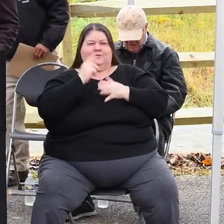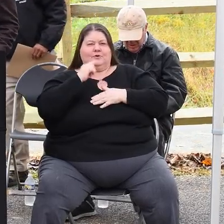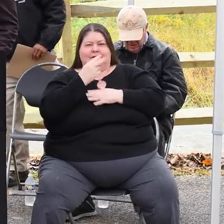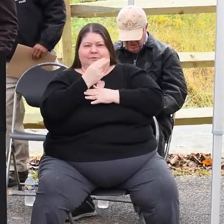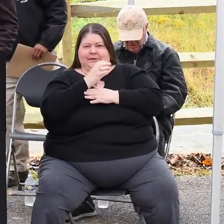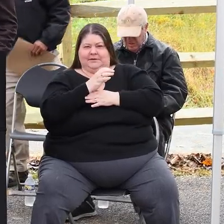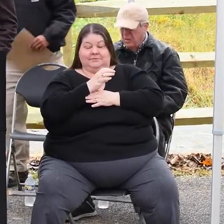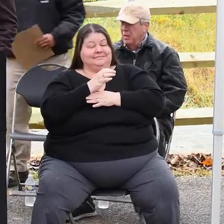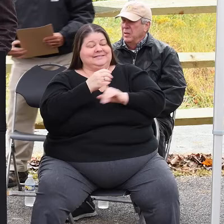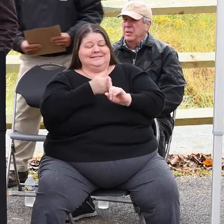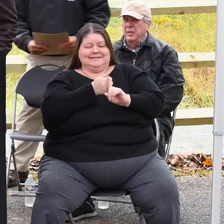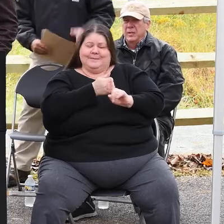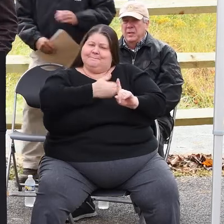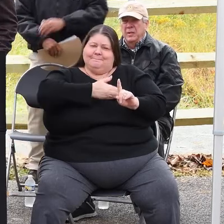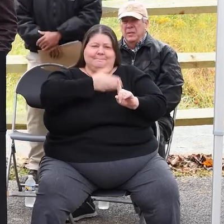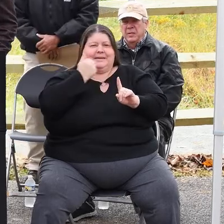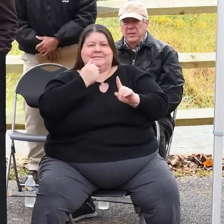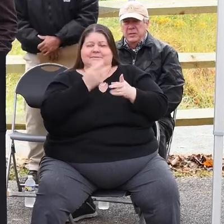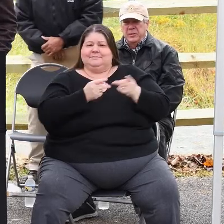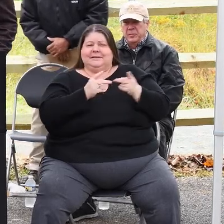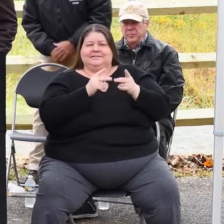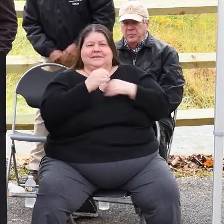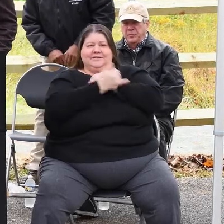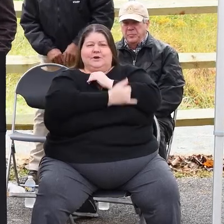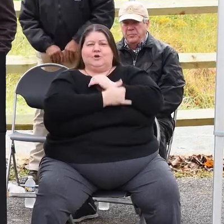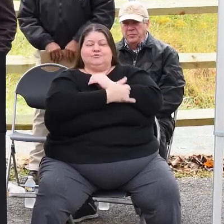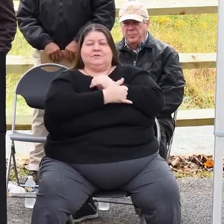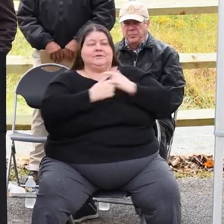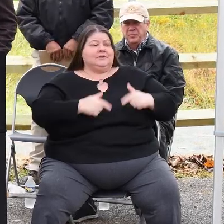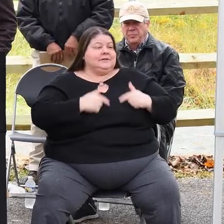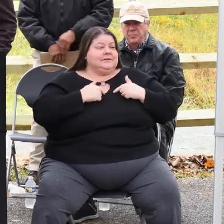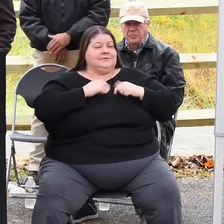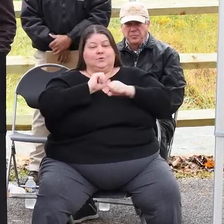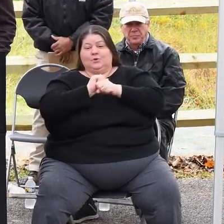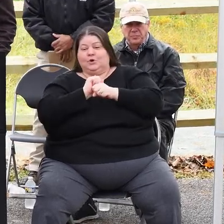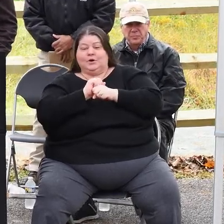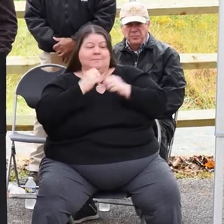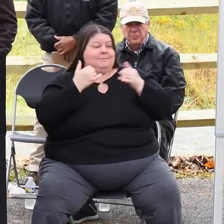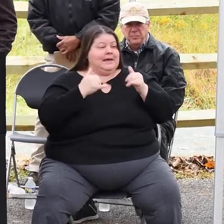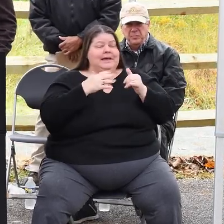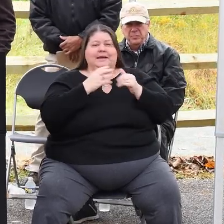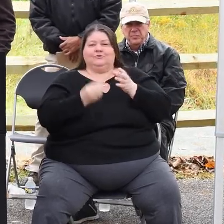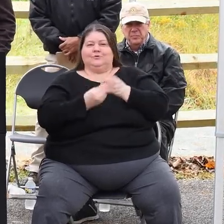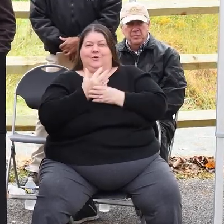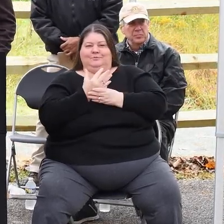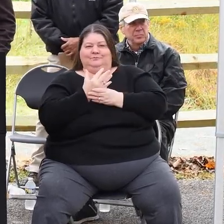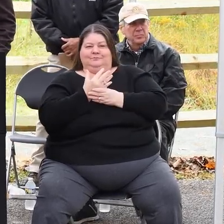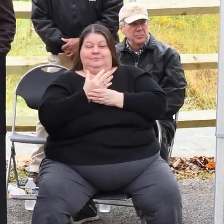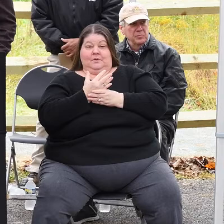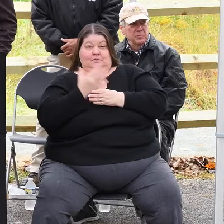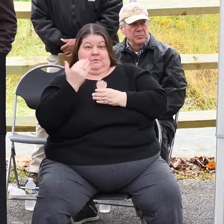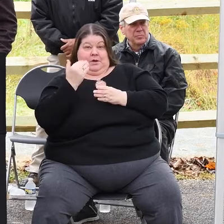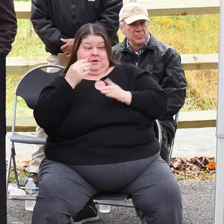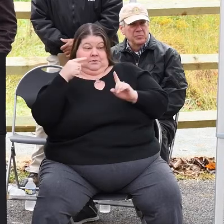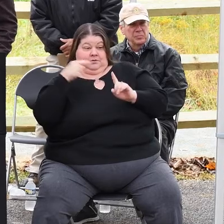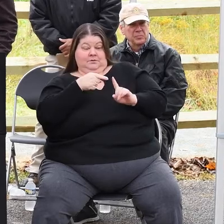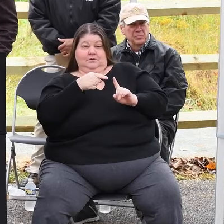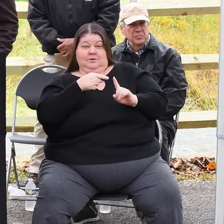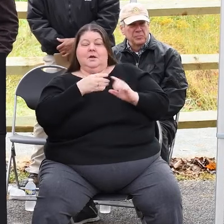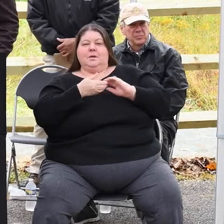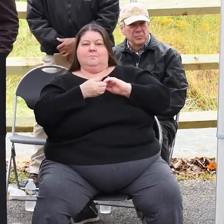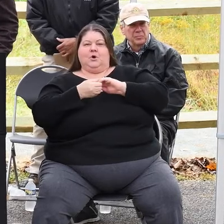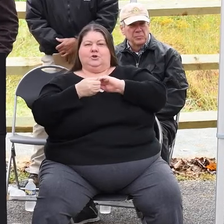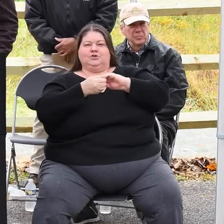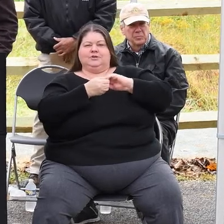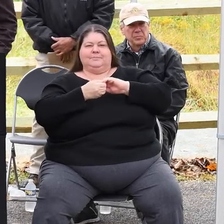County is the best place in our country to live, work, play, and grow, in large part because of these